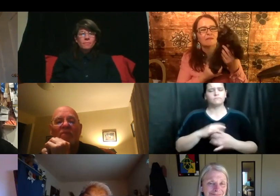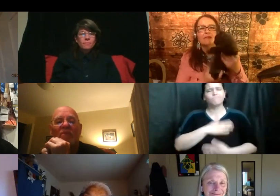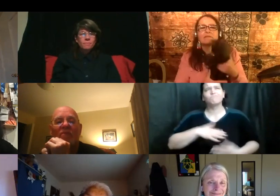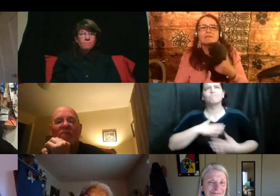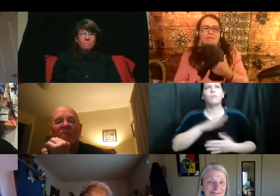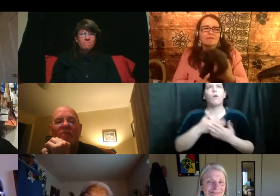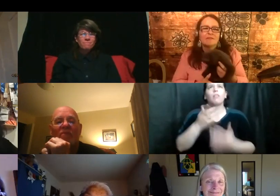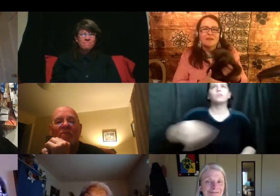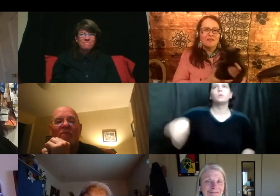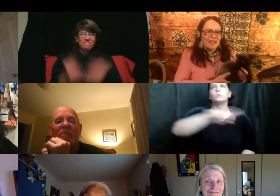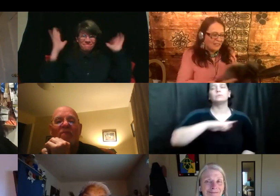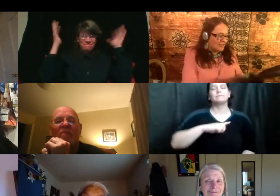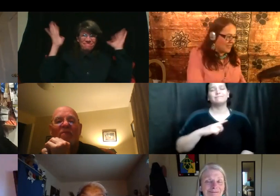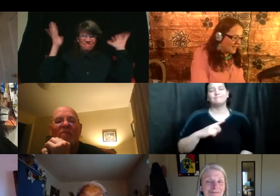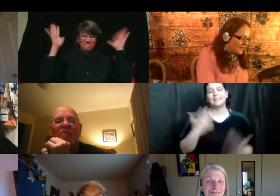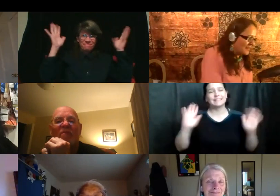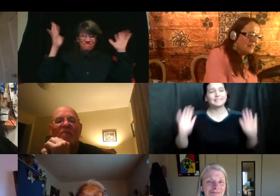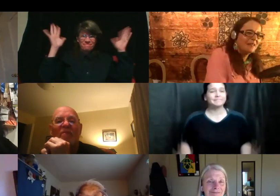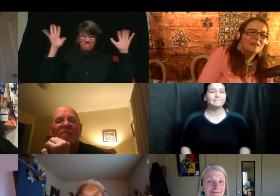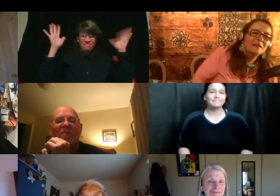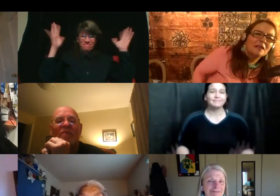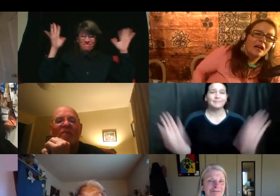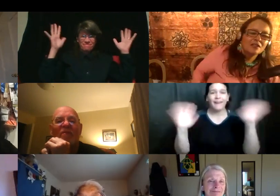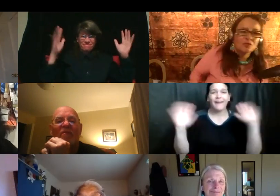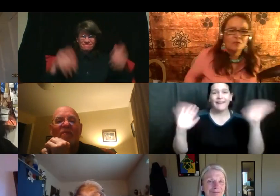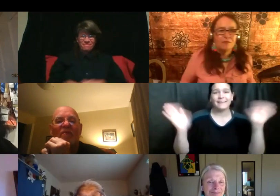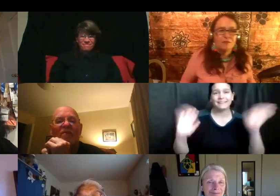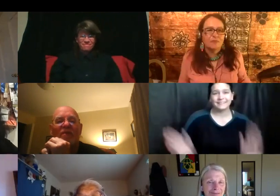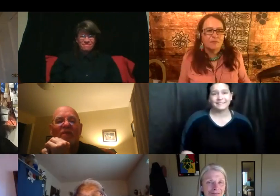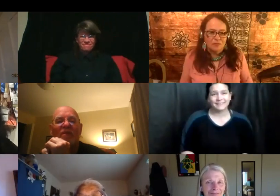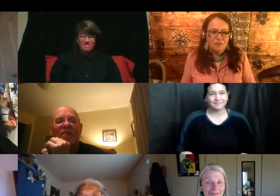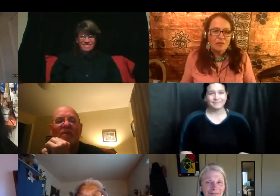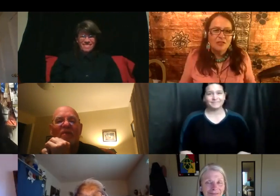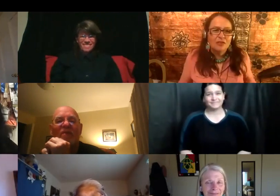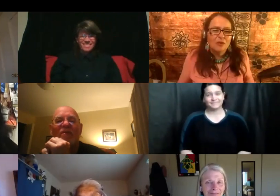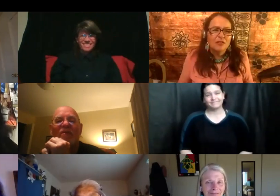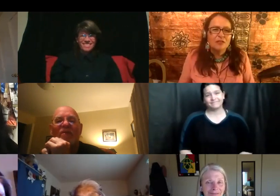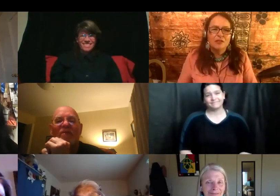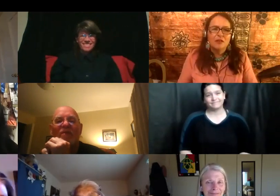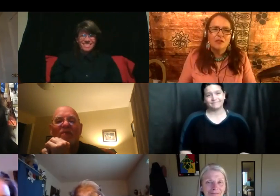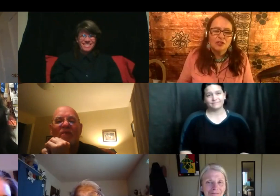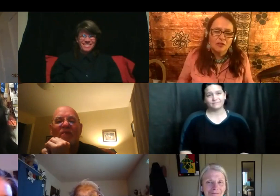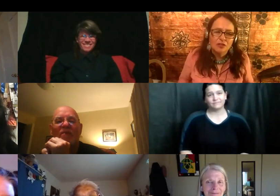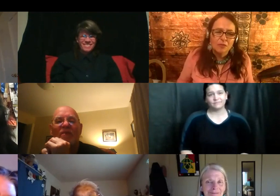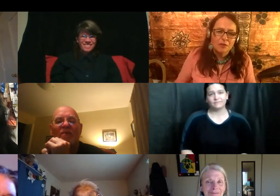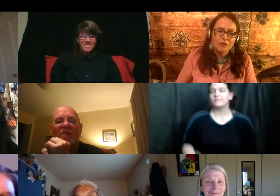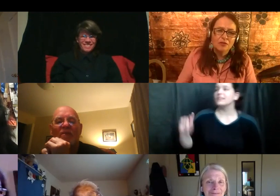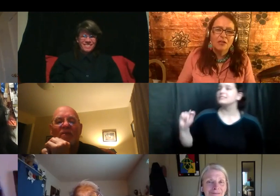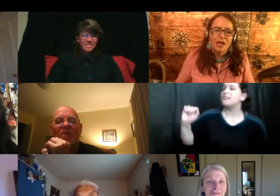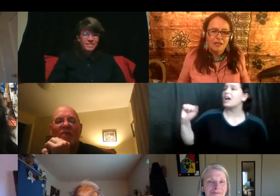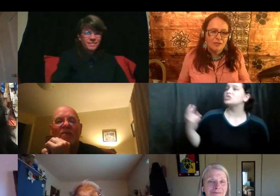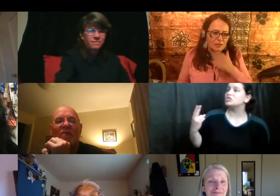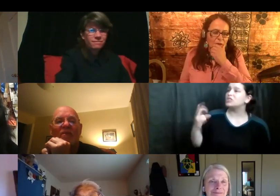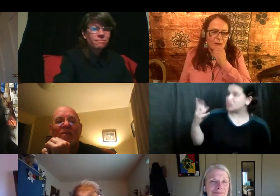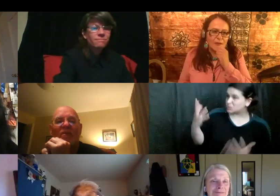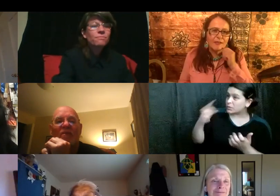That's all. Thanks. Bye. I'm listening. I just wanted to acknowledge our interpreters,